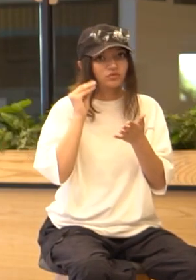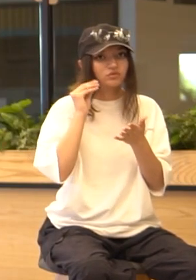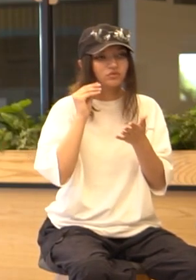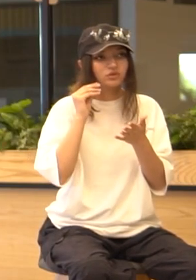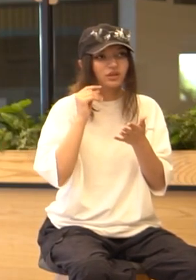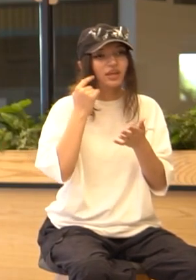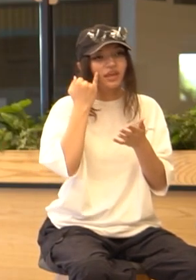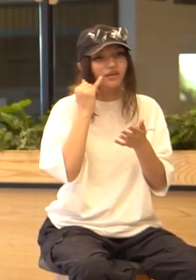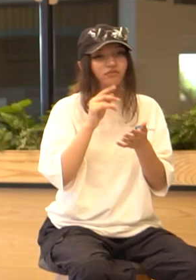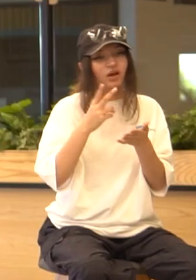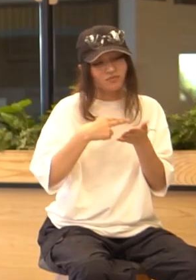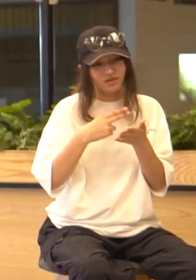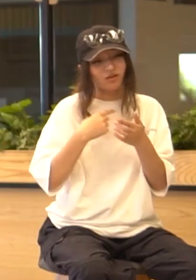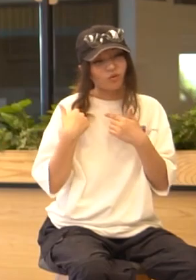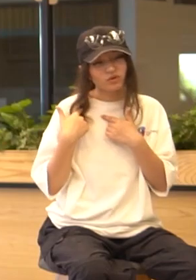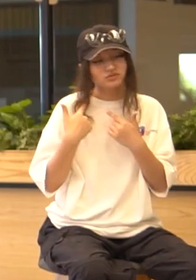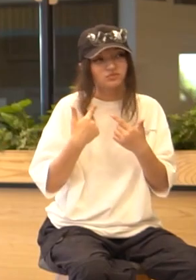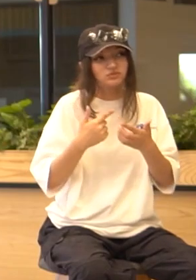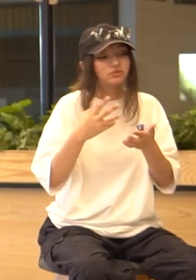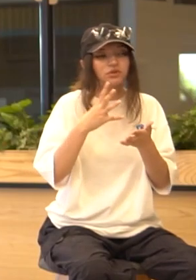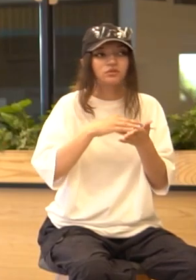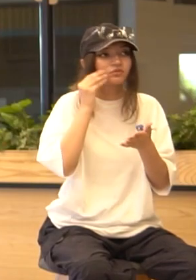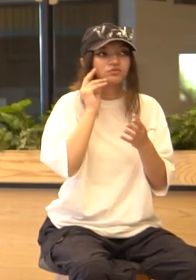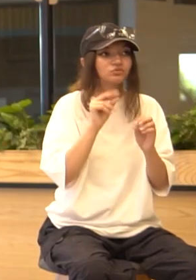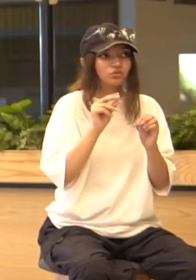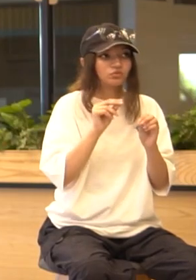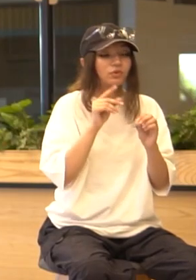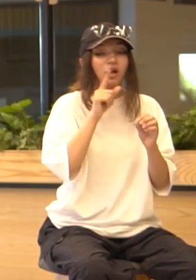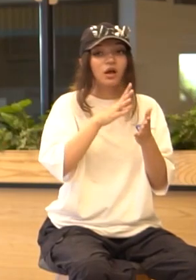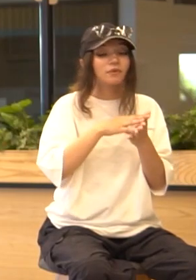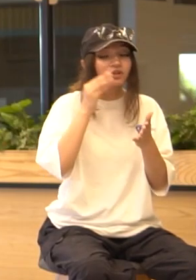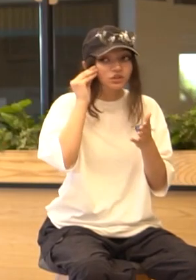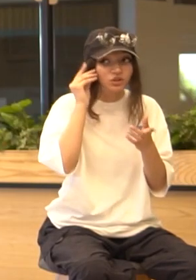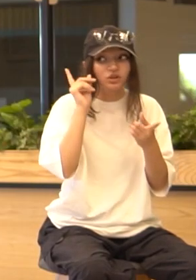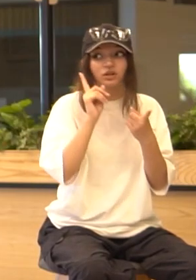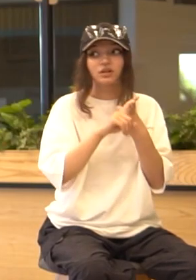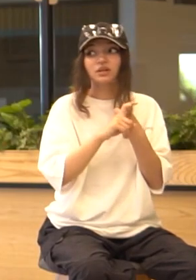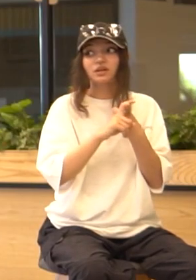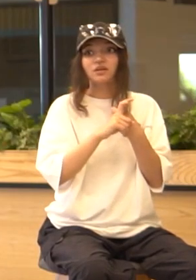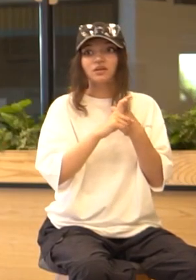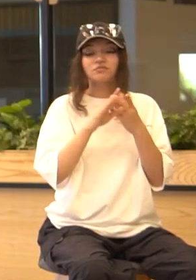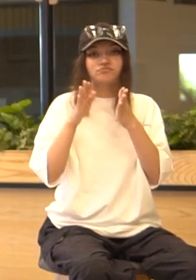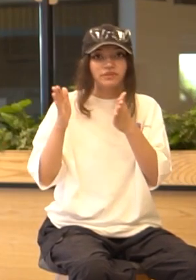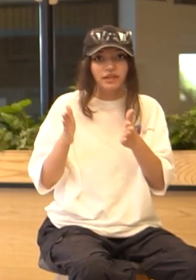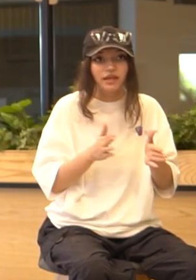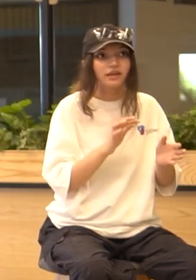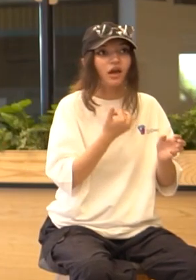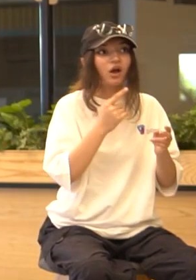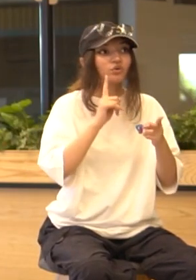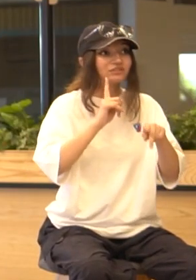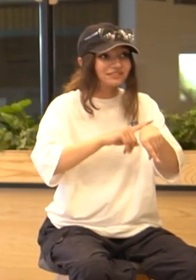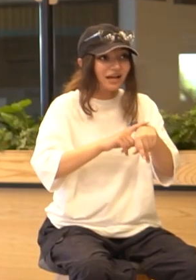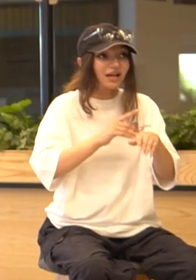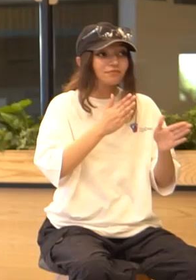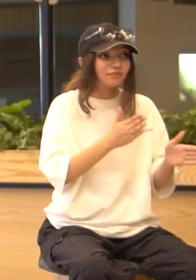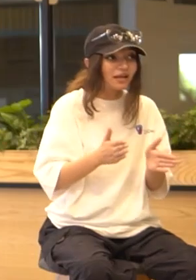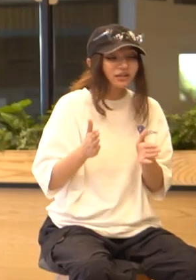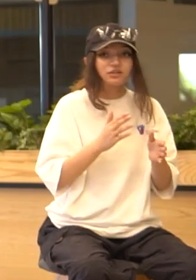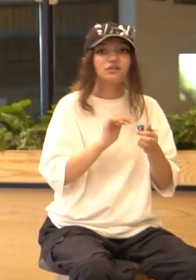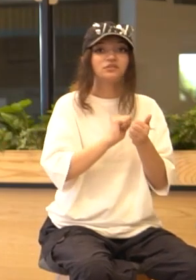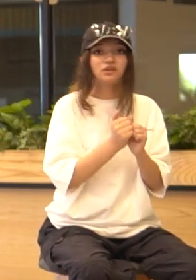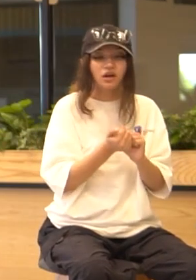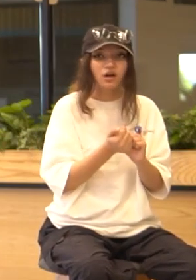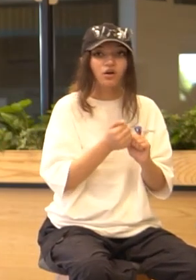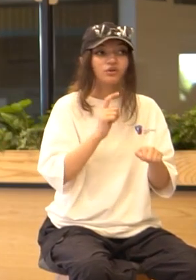thing if you're taking that up. You'll also learn a lot in discipline. You'll also learn a lot of other things that you'll try out